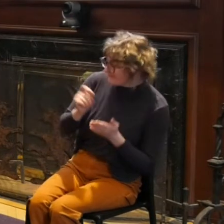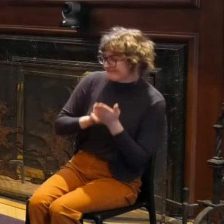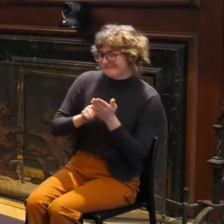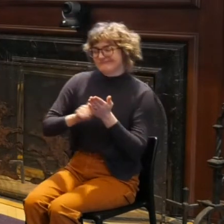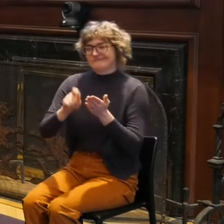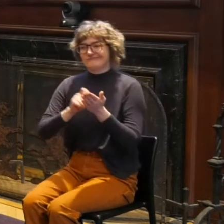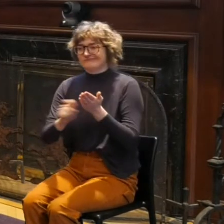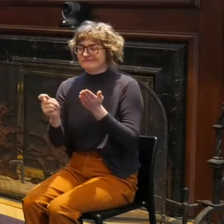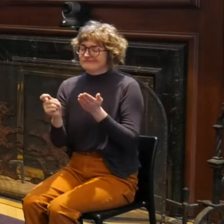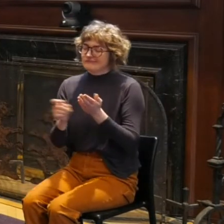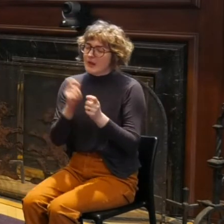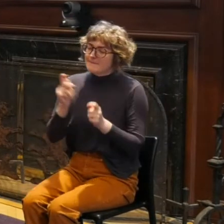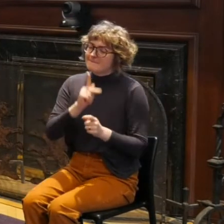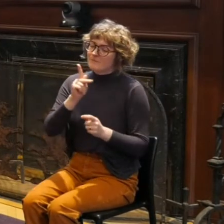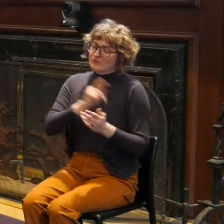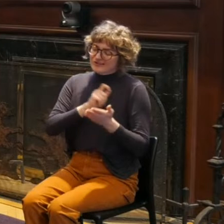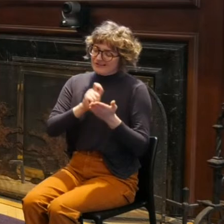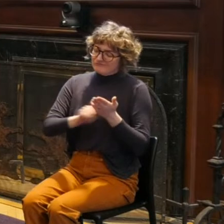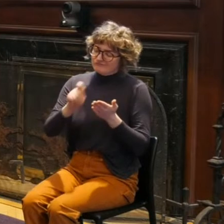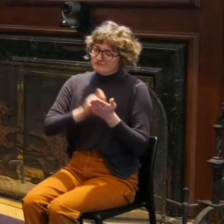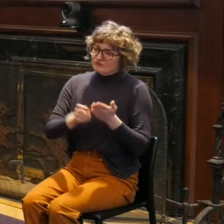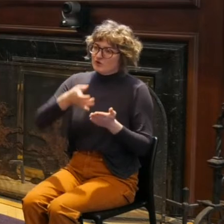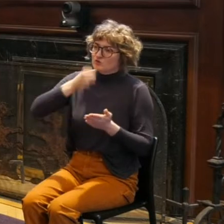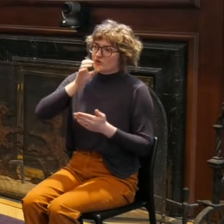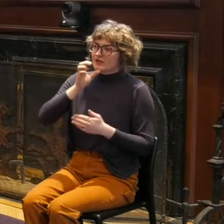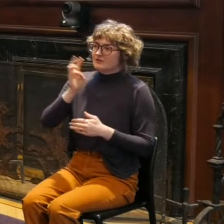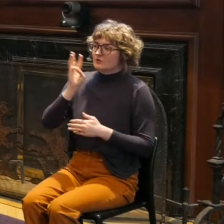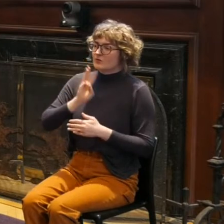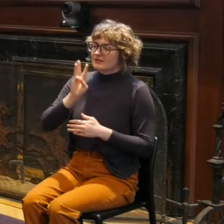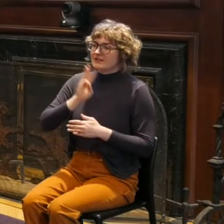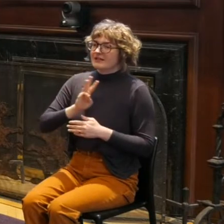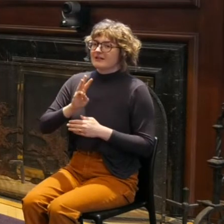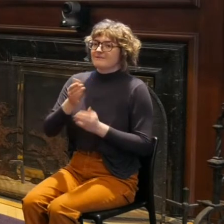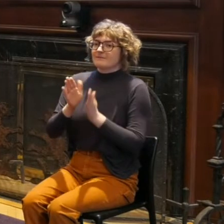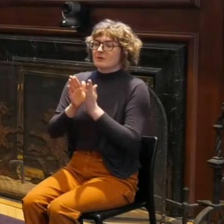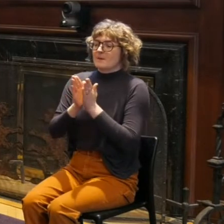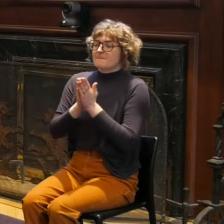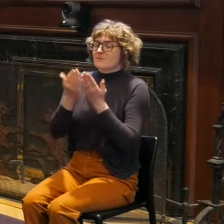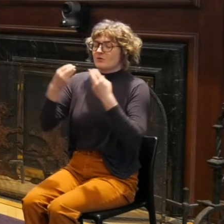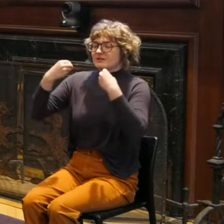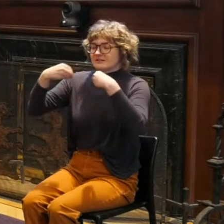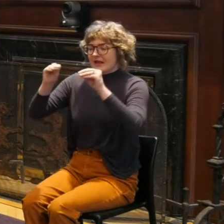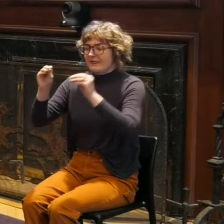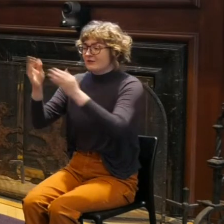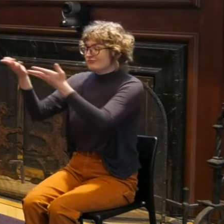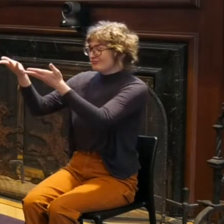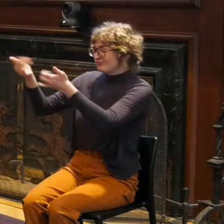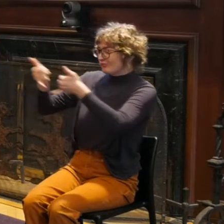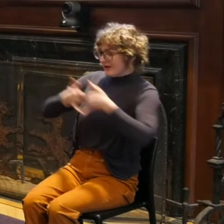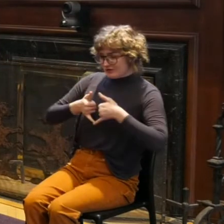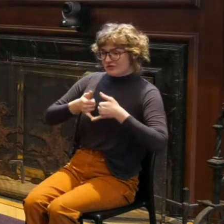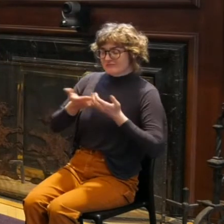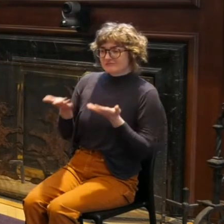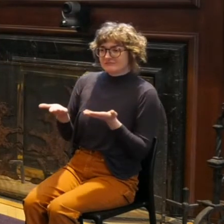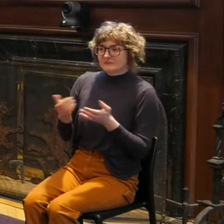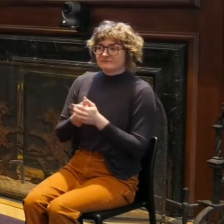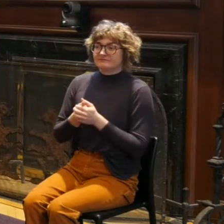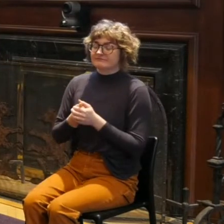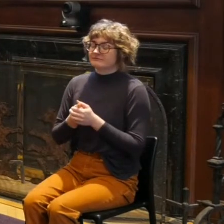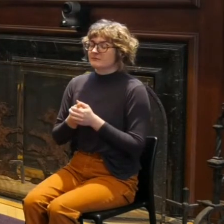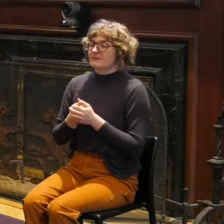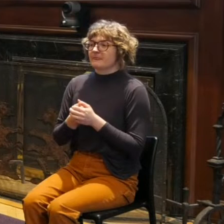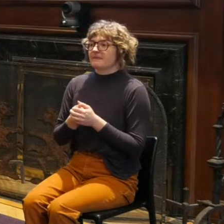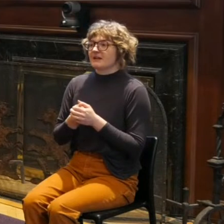copy, and drinks the whiskey that the booksellers have brought to her as a tribute. There